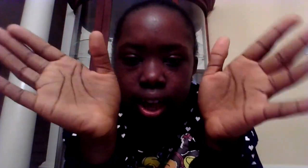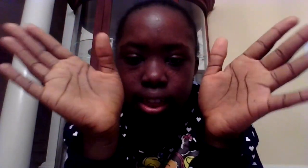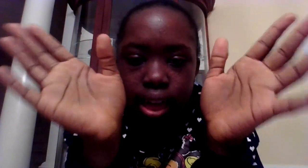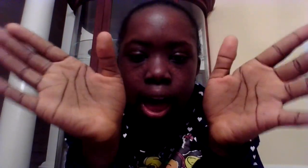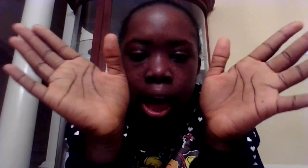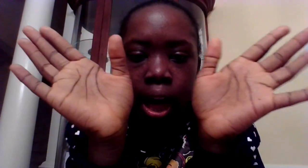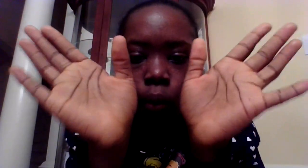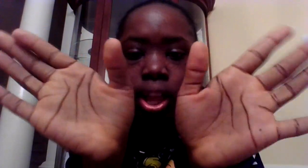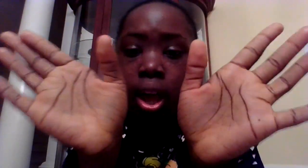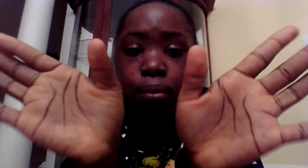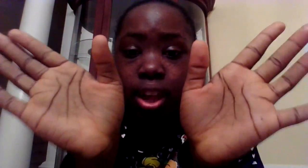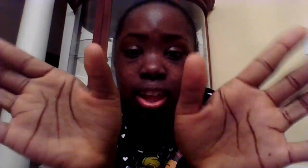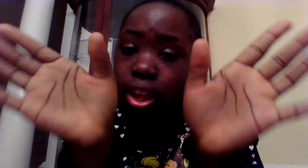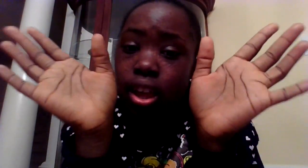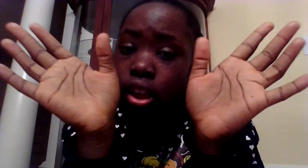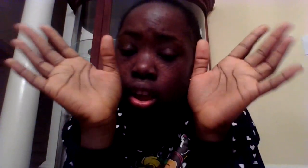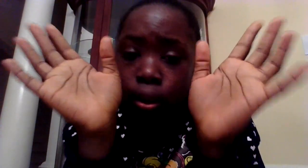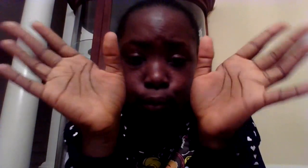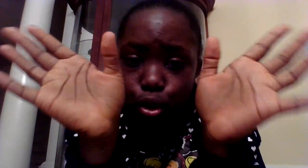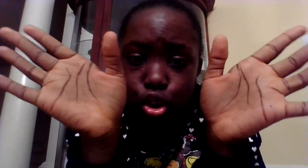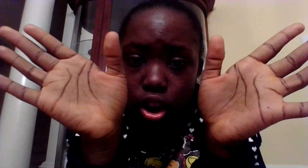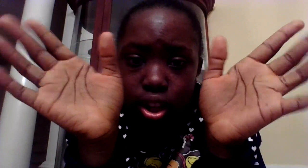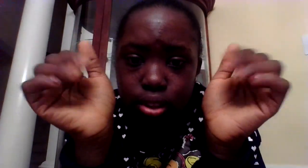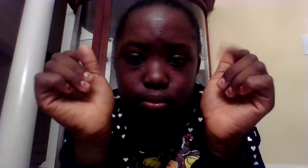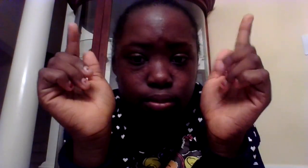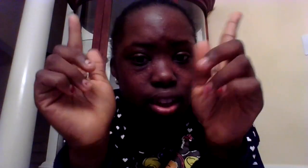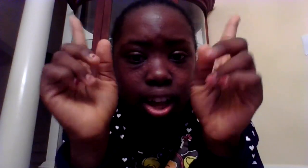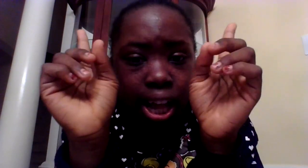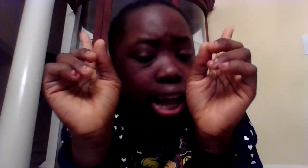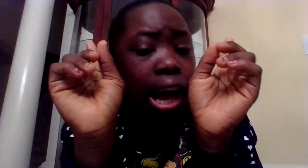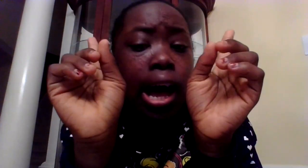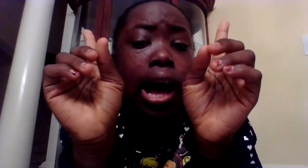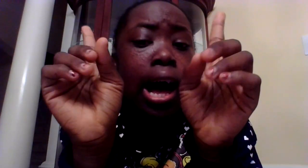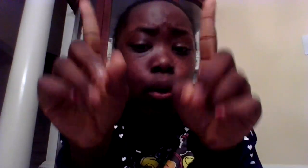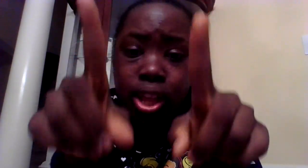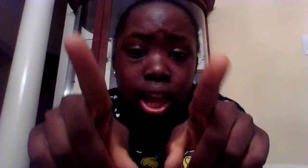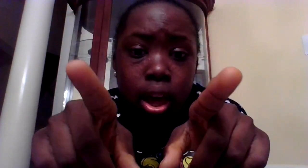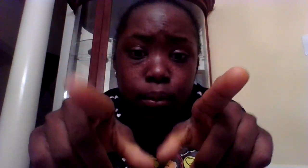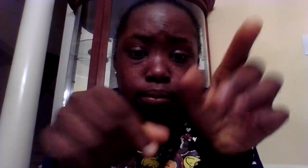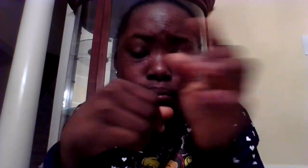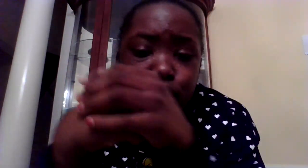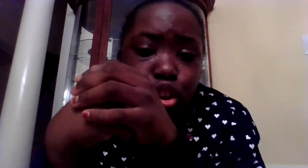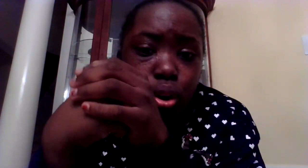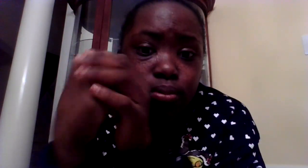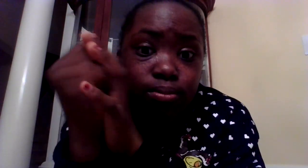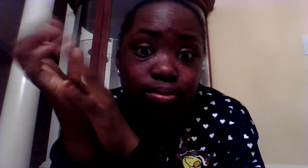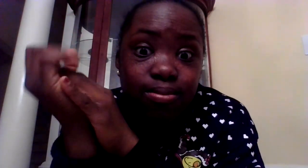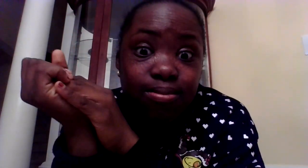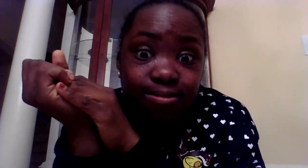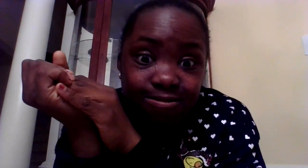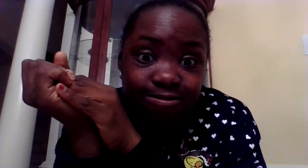Guys, I really am getting a flu shot. I really am, so